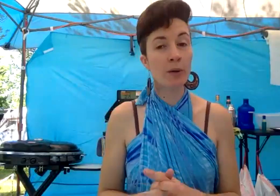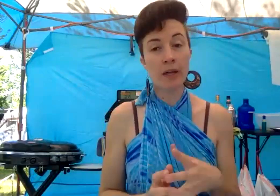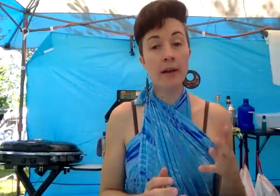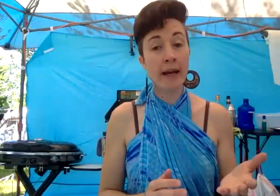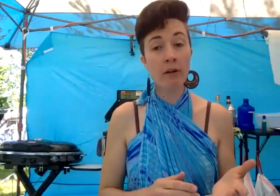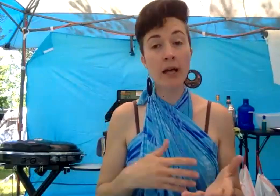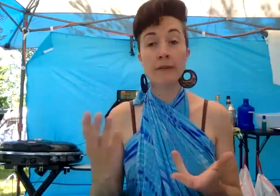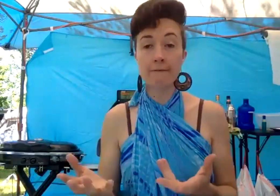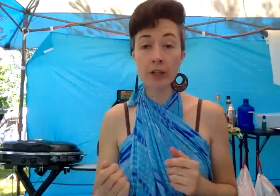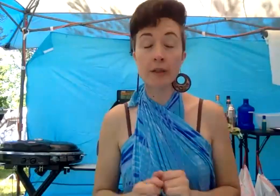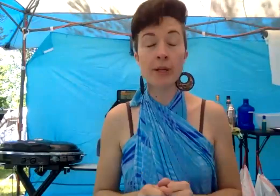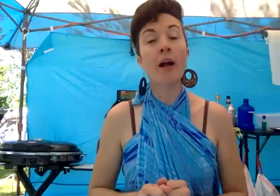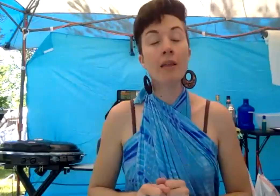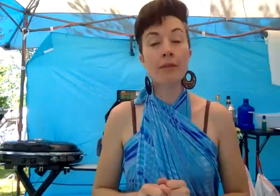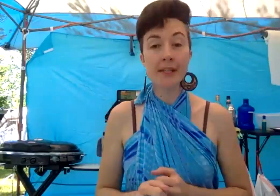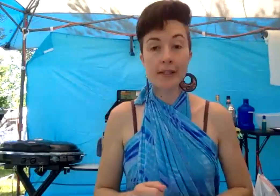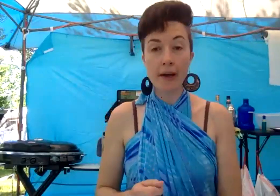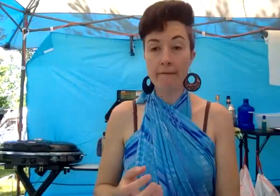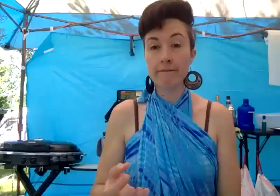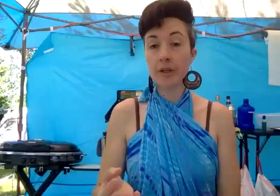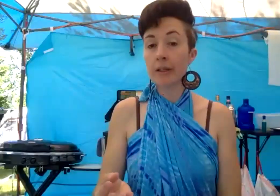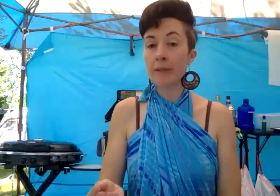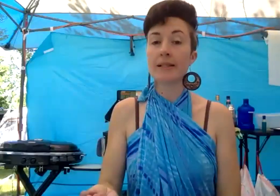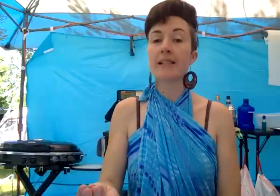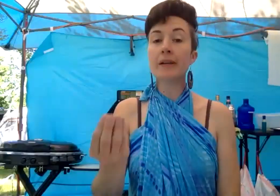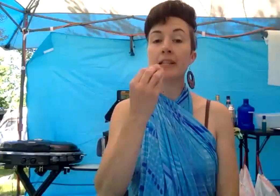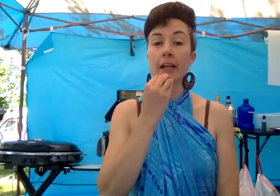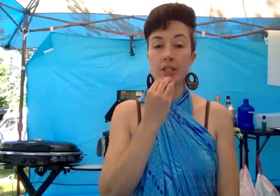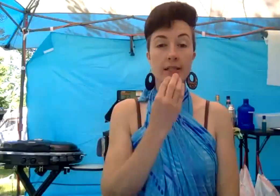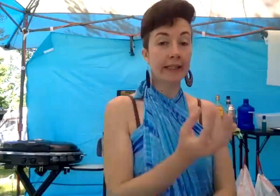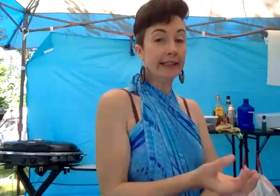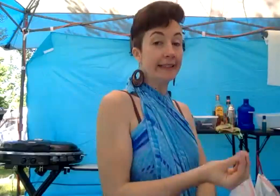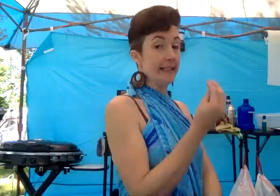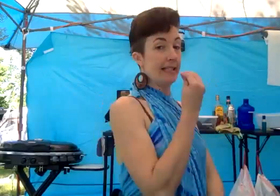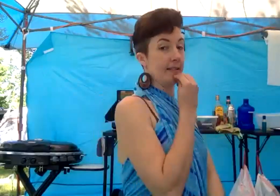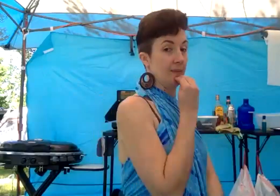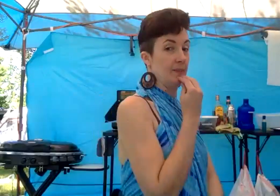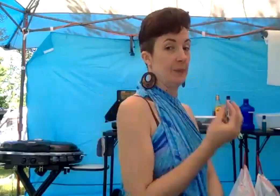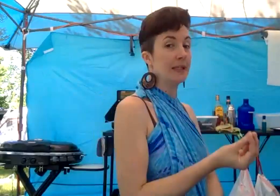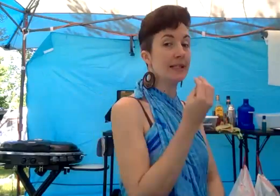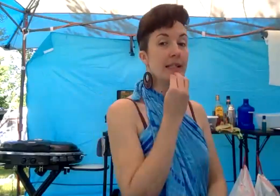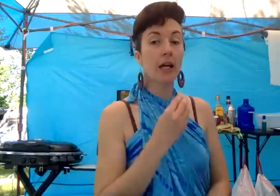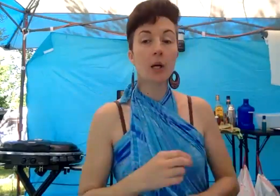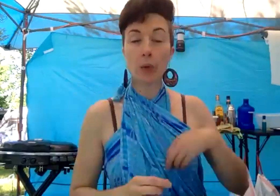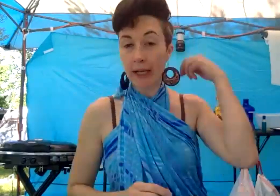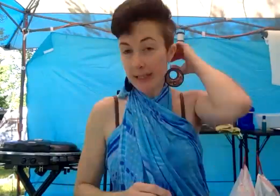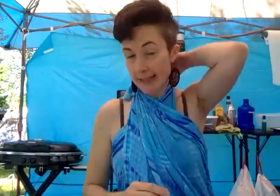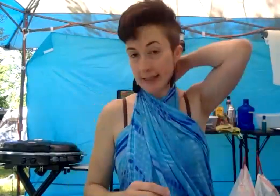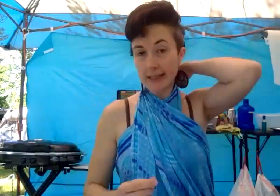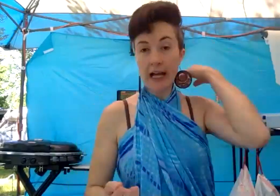a noun and a verb, the verb is a swift action, eat, eat, whereas the noun